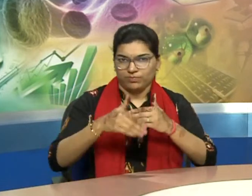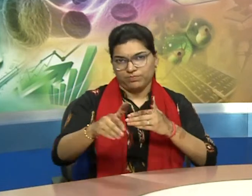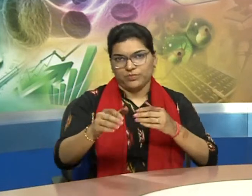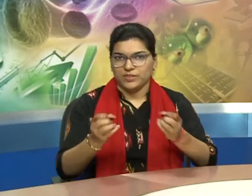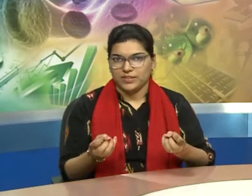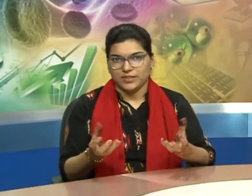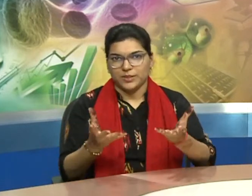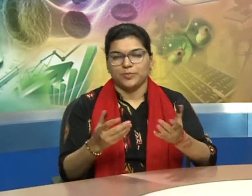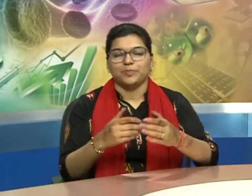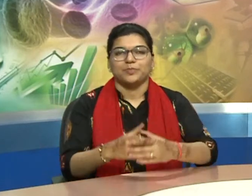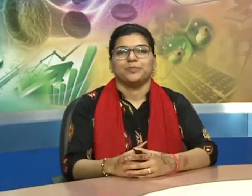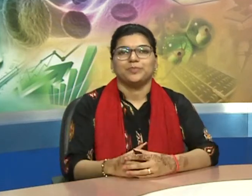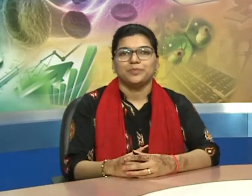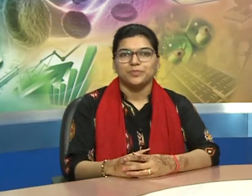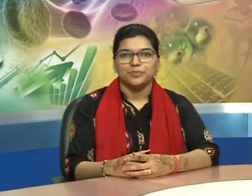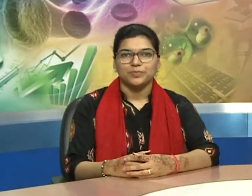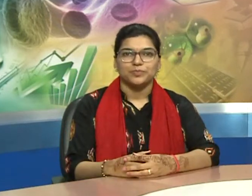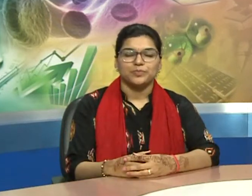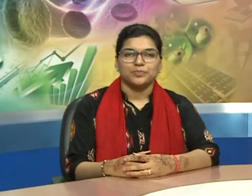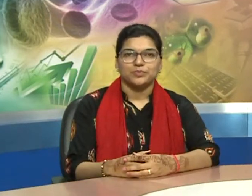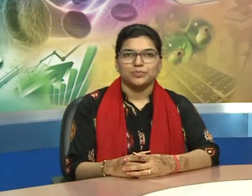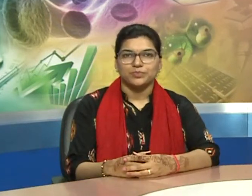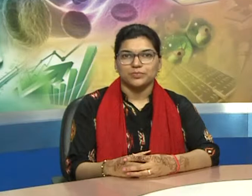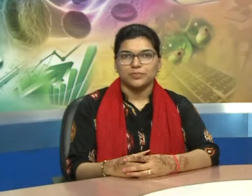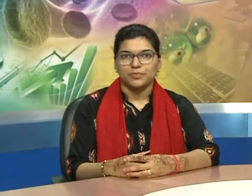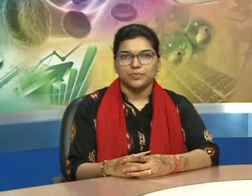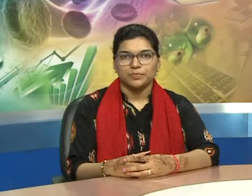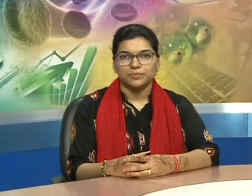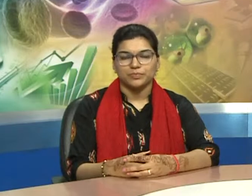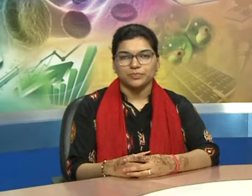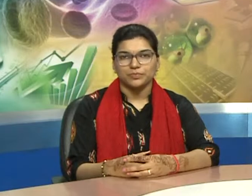1. This is video part 2.